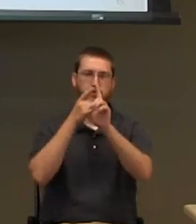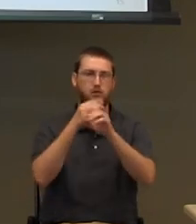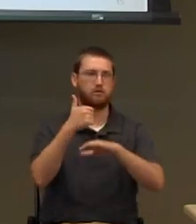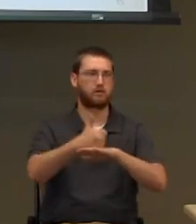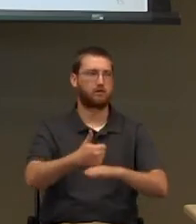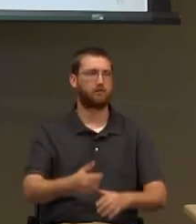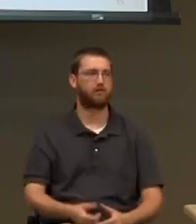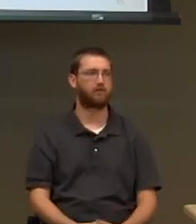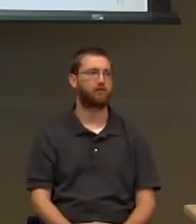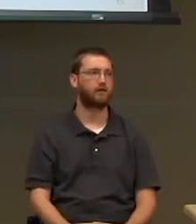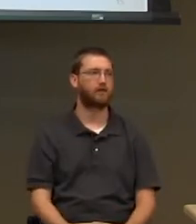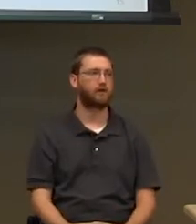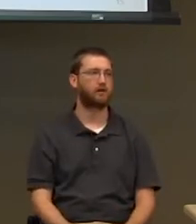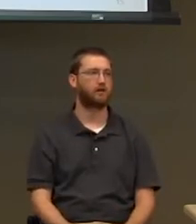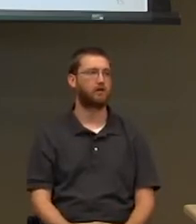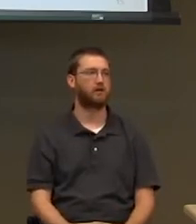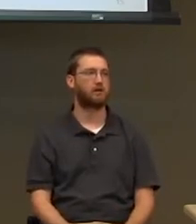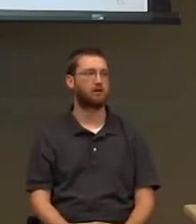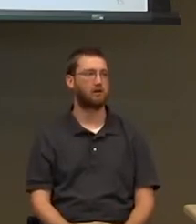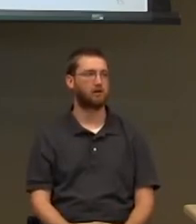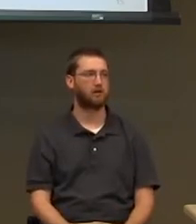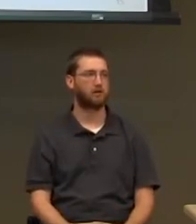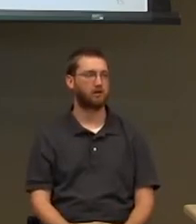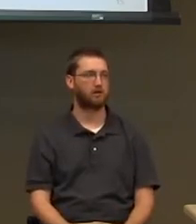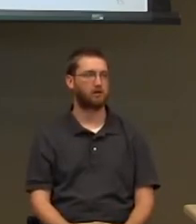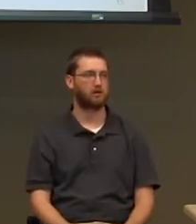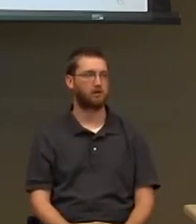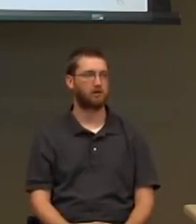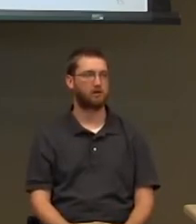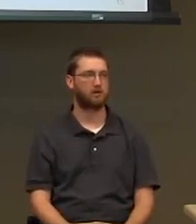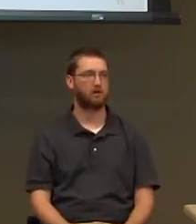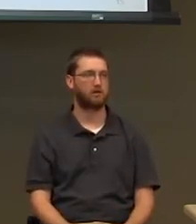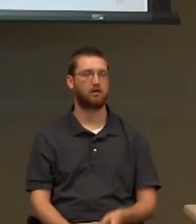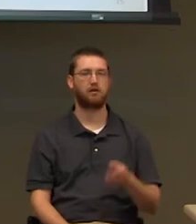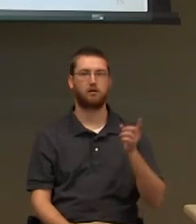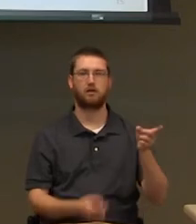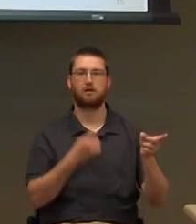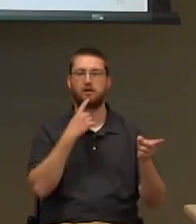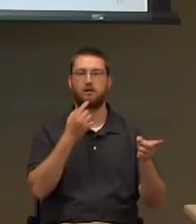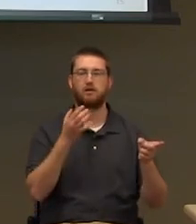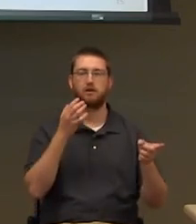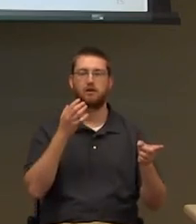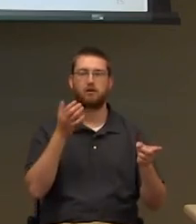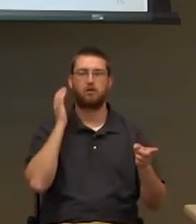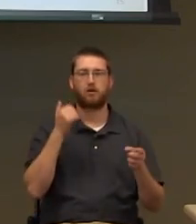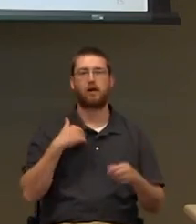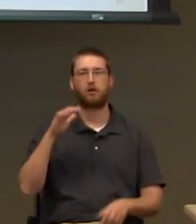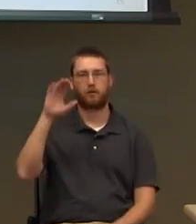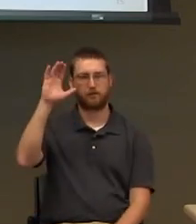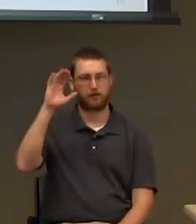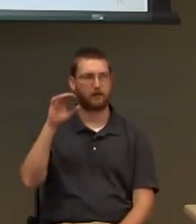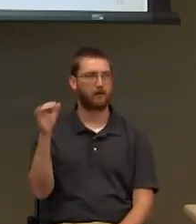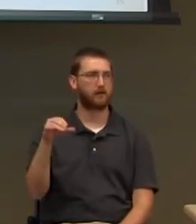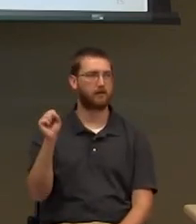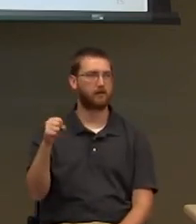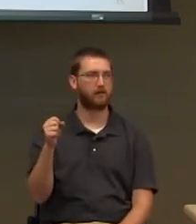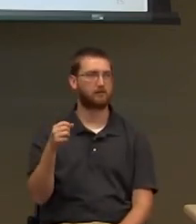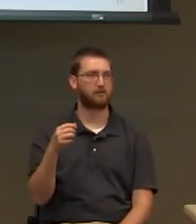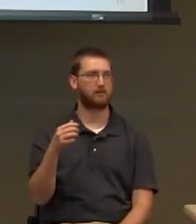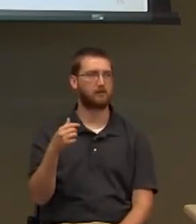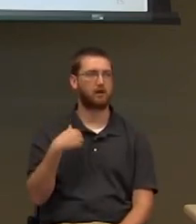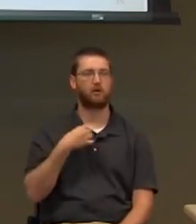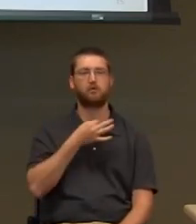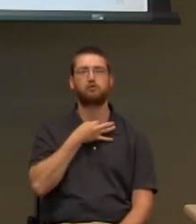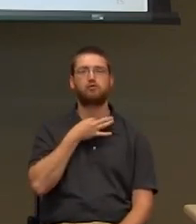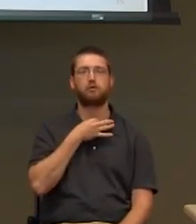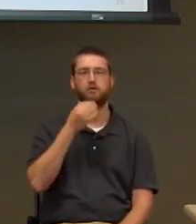Thank you. Sir, behind John. Yeah, no? Oh, me? Yeah. Well, earlier I was just raised my hand, but I'm